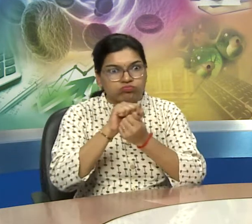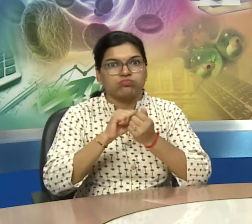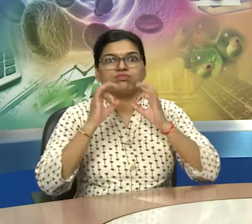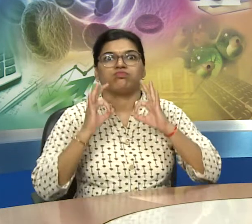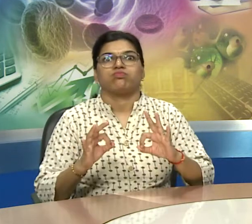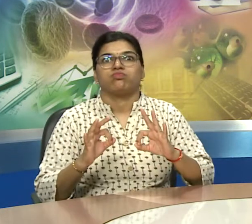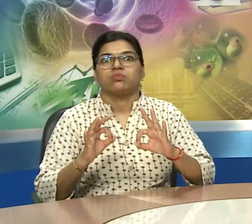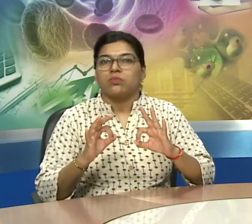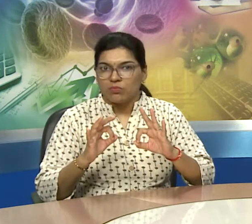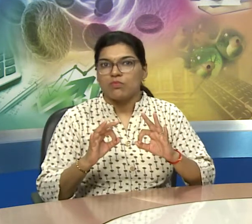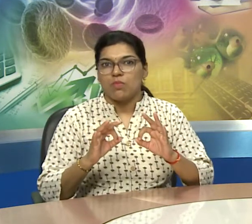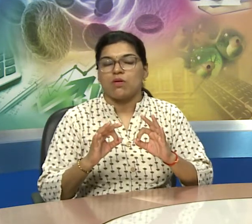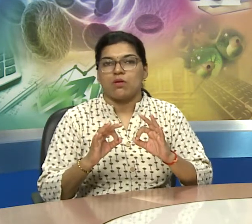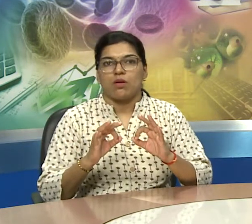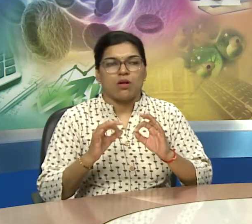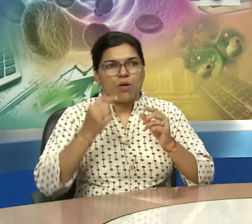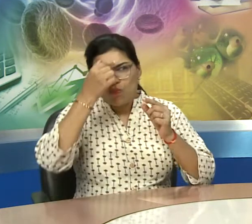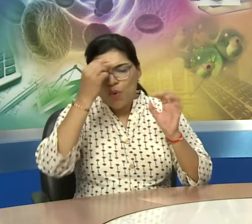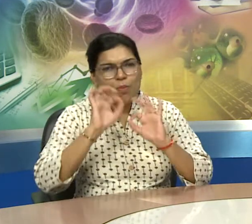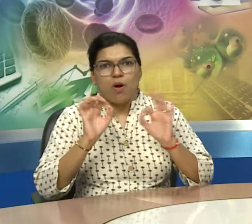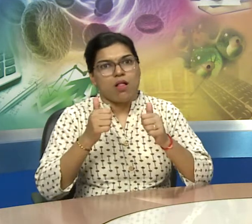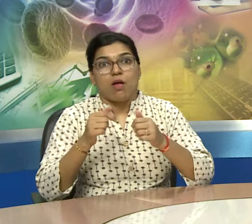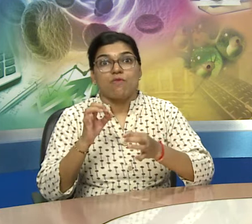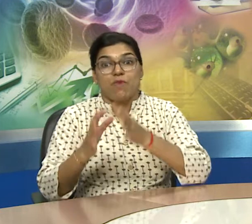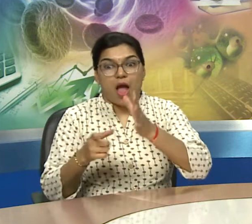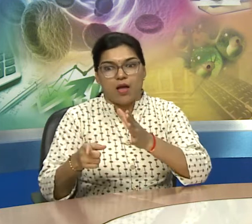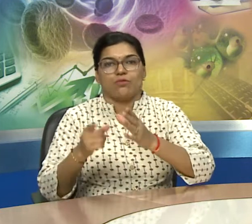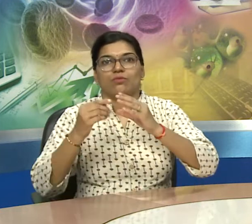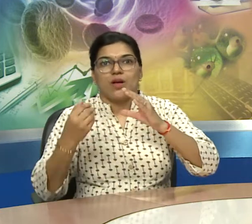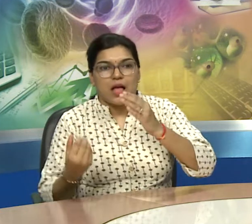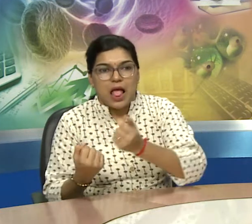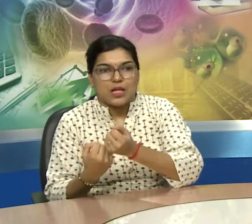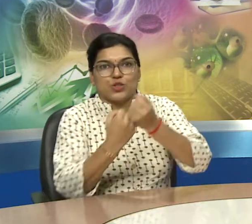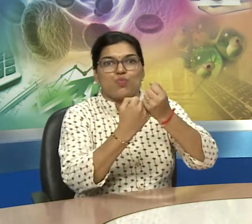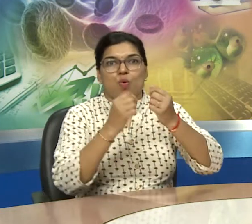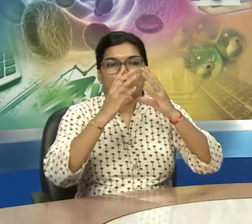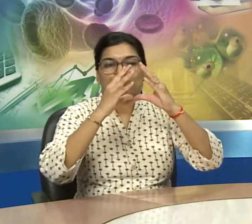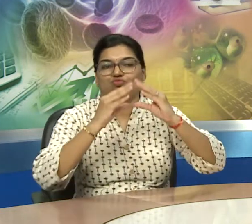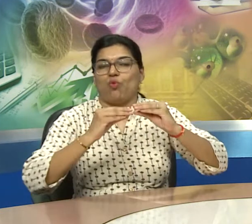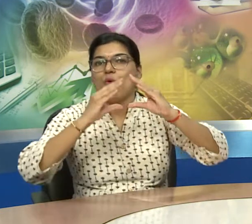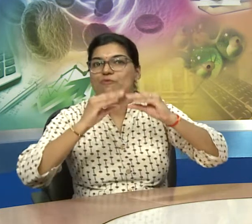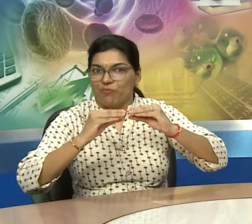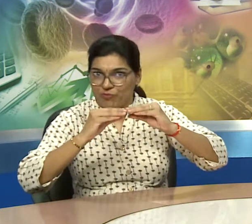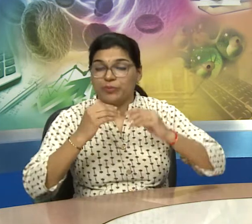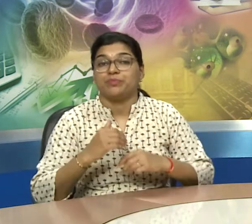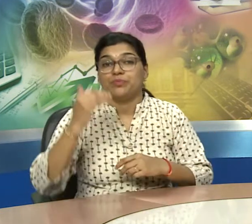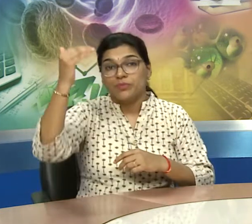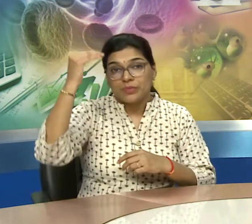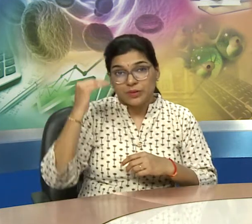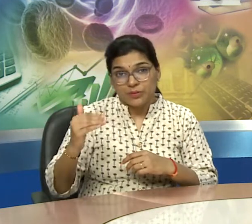cooked, it becomes soft and its taste also gets changed. So fire, in a way we